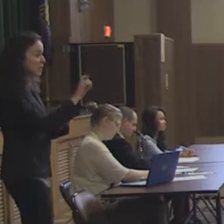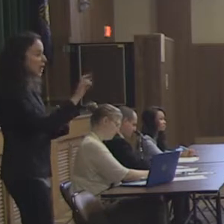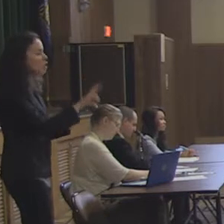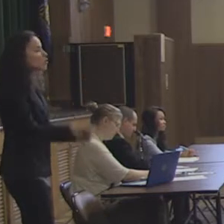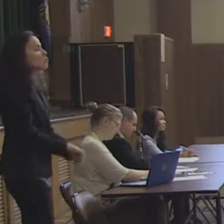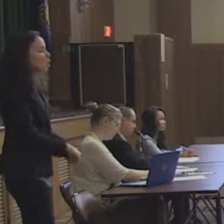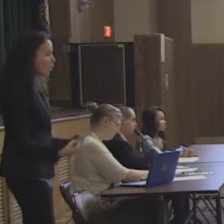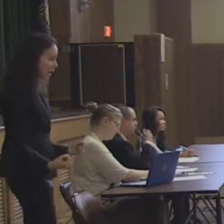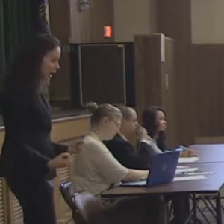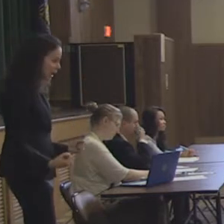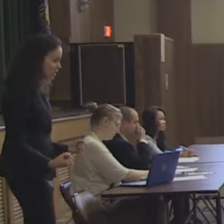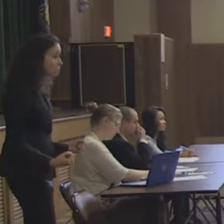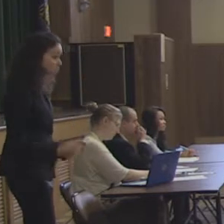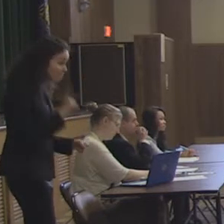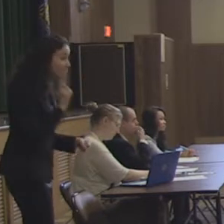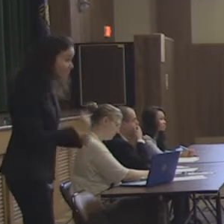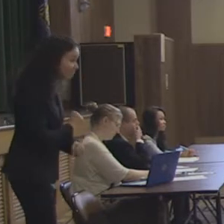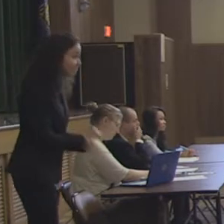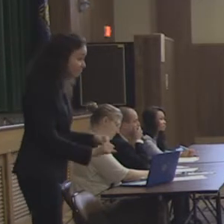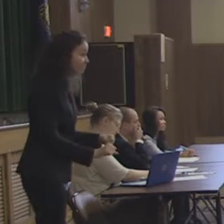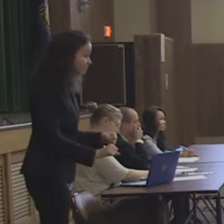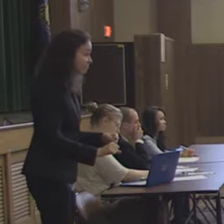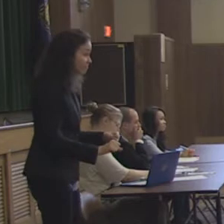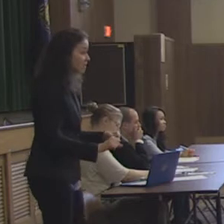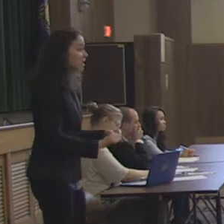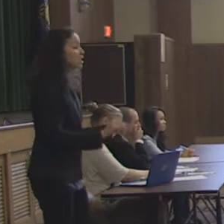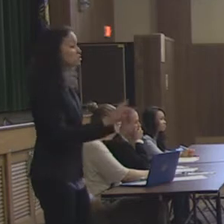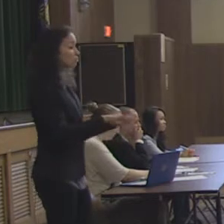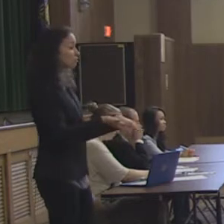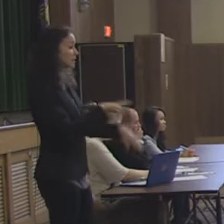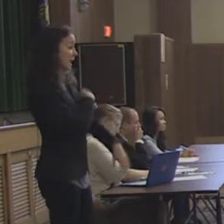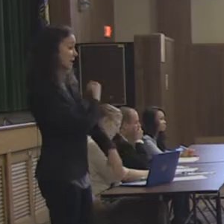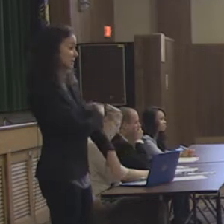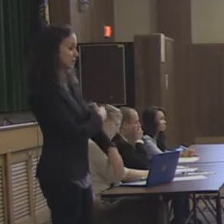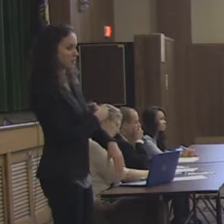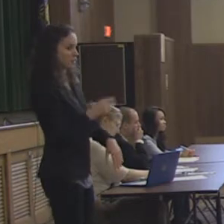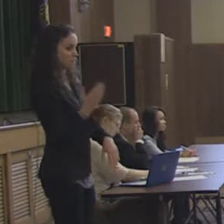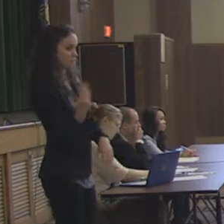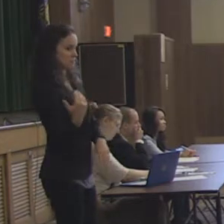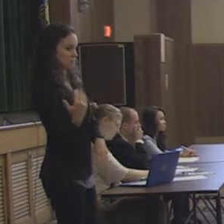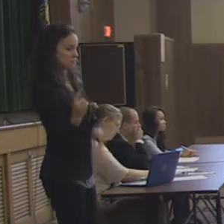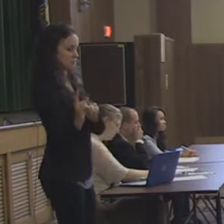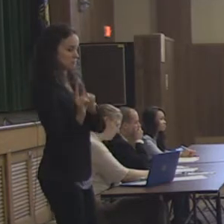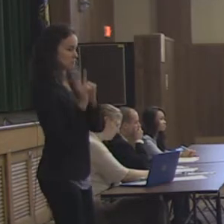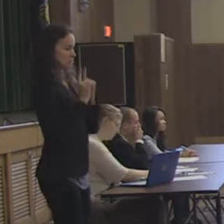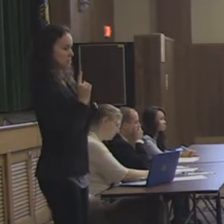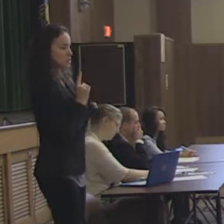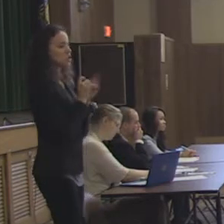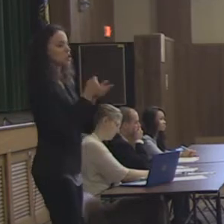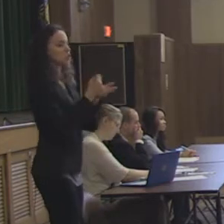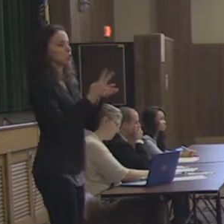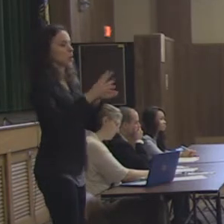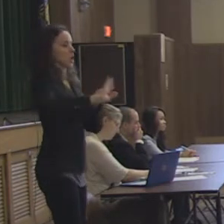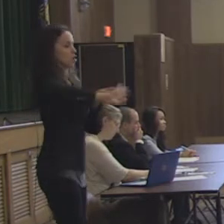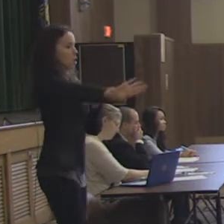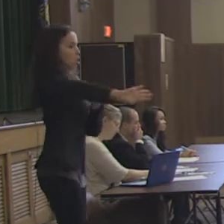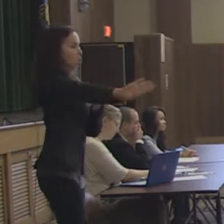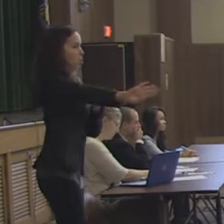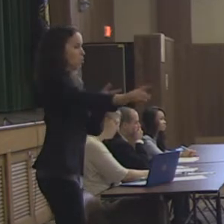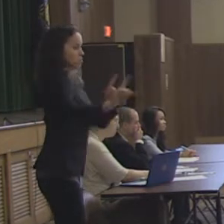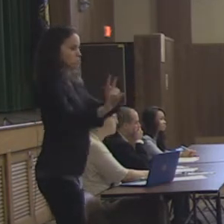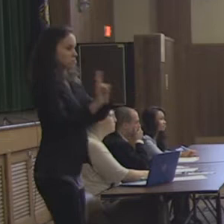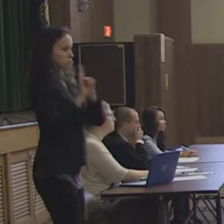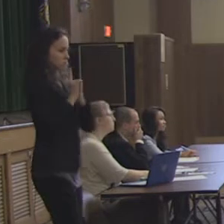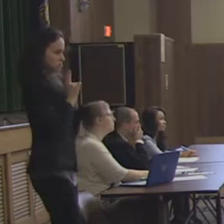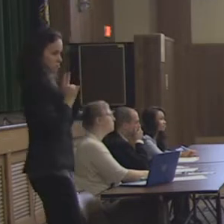was. Children's Hospital pulled me aside from the social workers, would not allow the social workers in the room to talk to me because